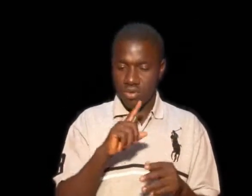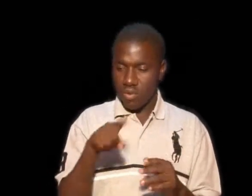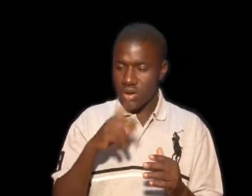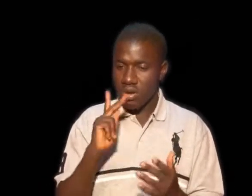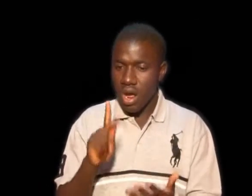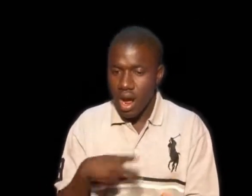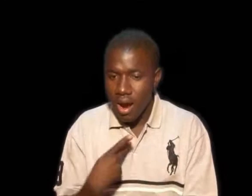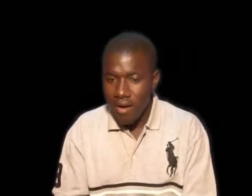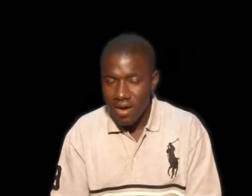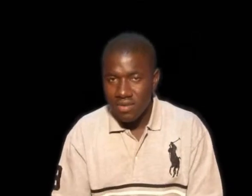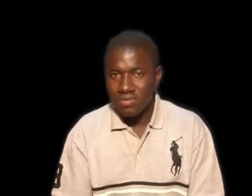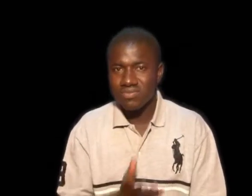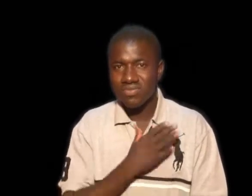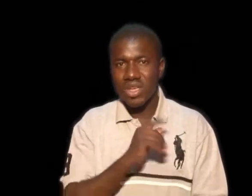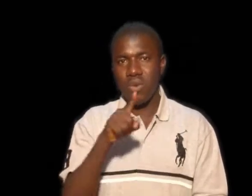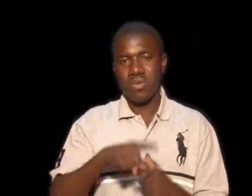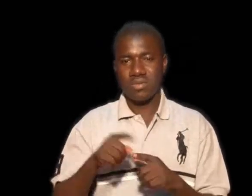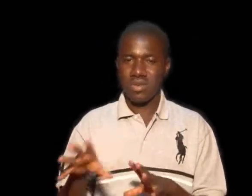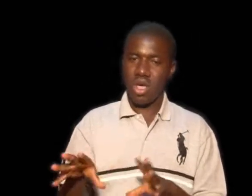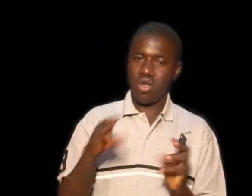Tell the person when you arrive and when you leave.